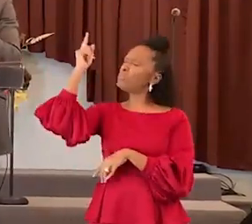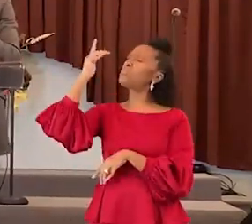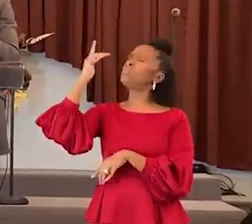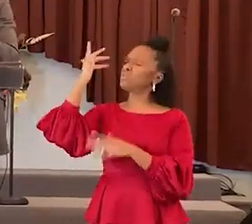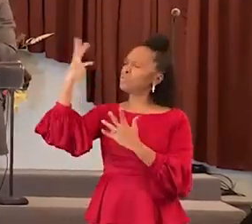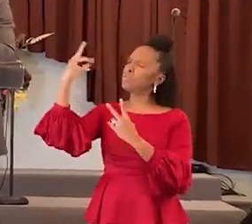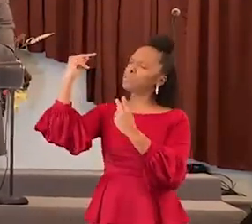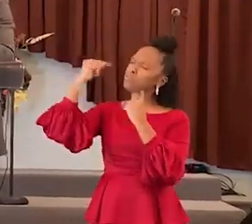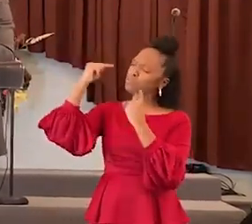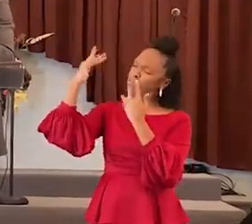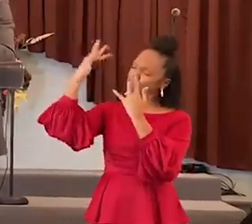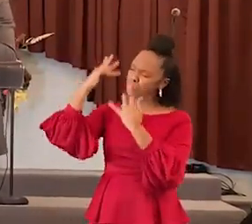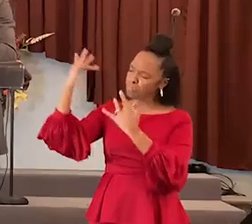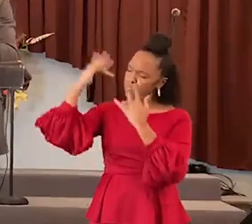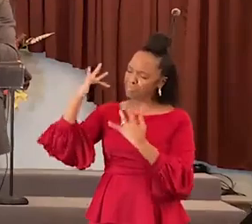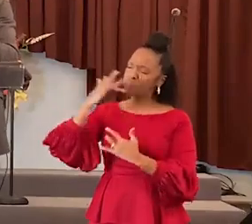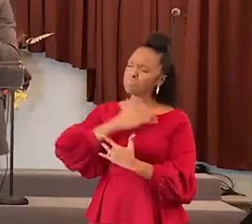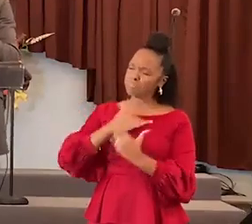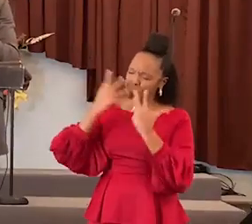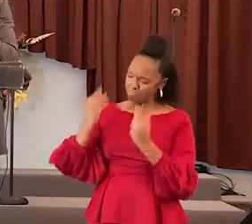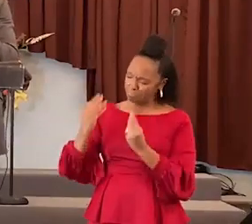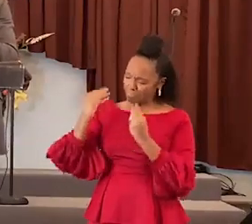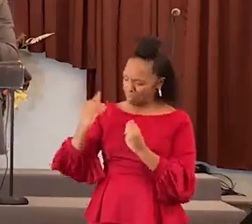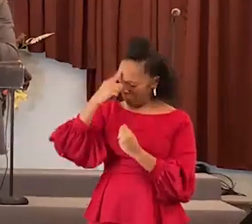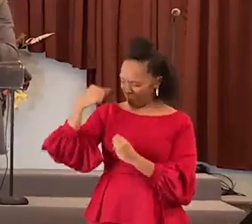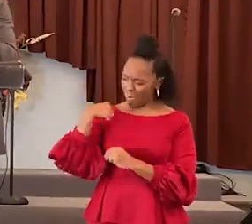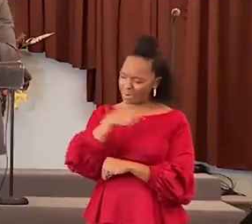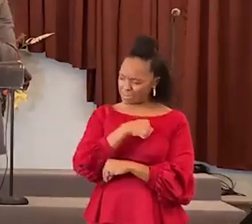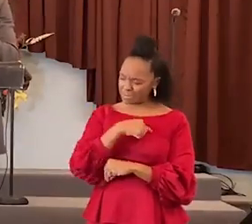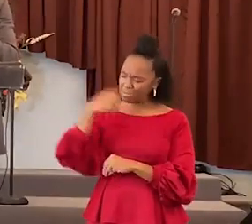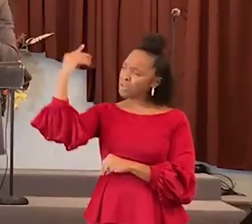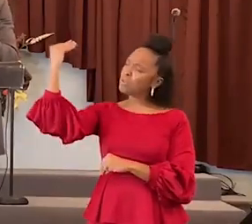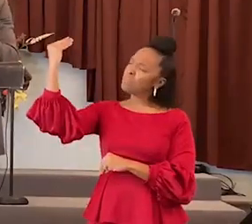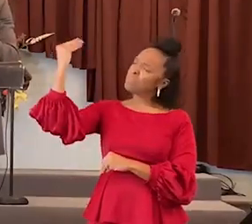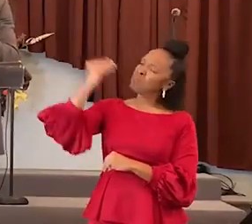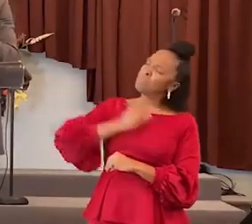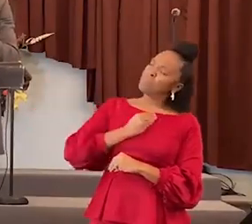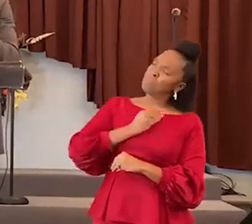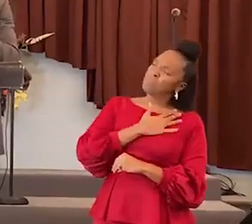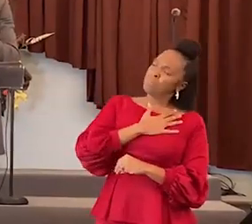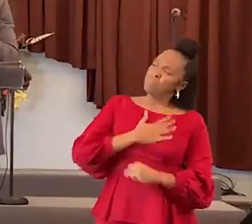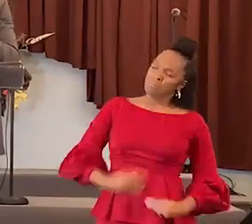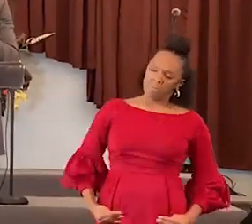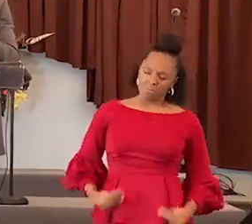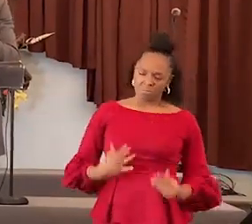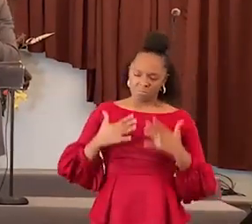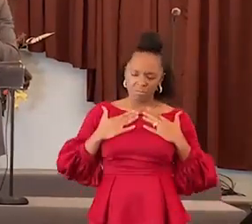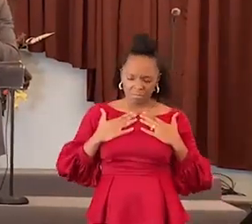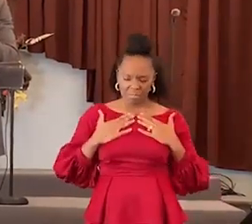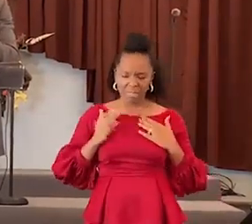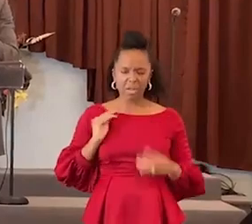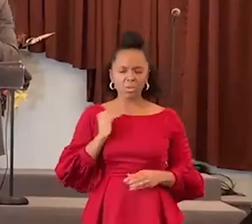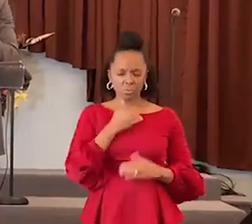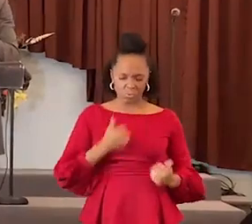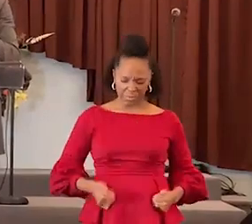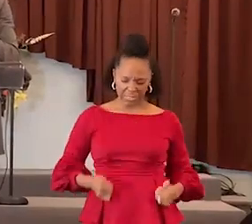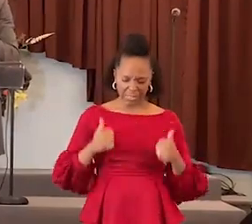You breathe into us, and now we're living so. Father, stretch out your hand toward